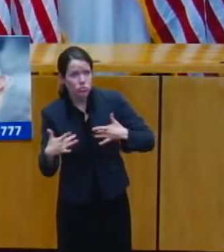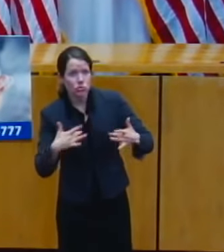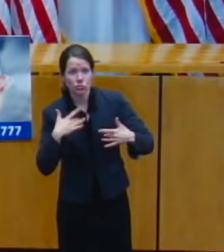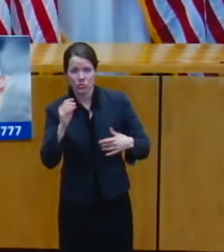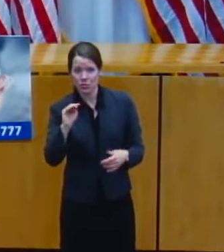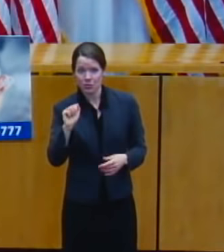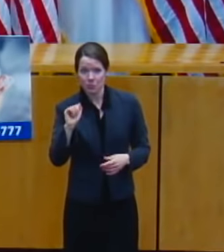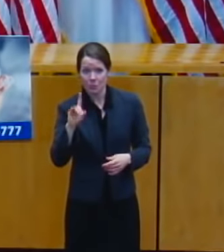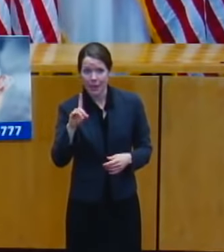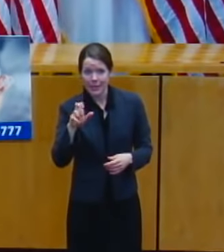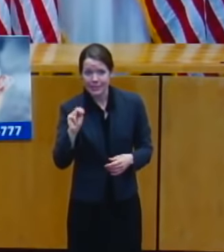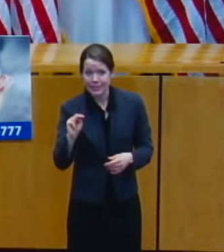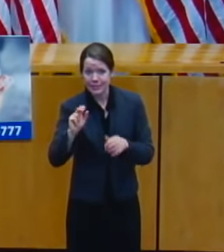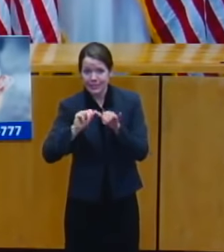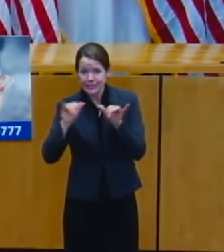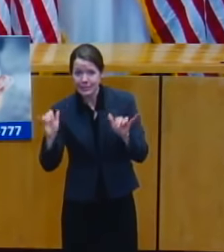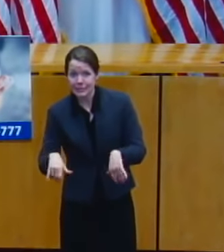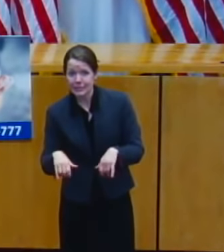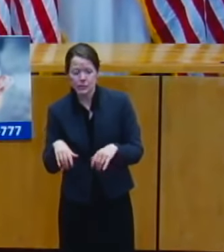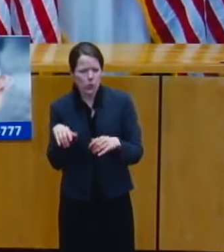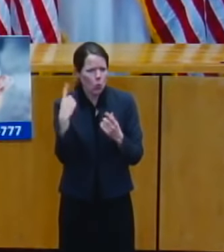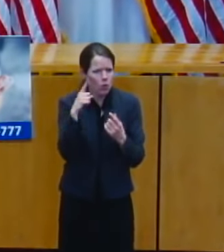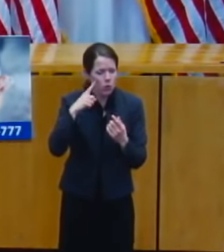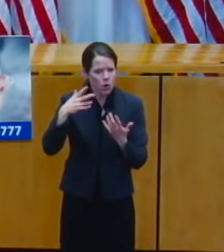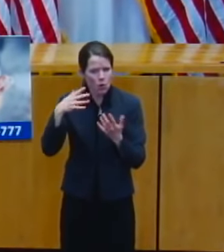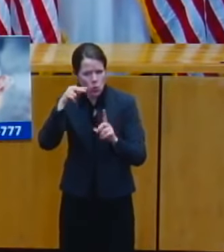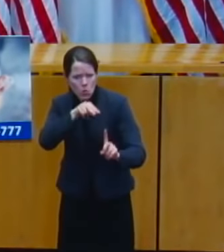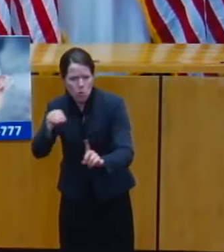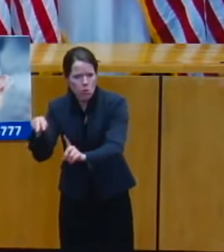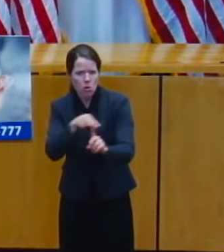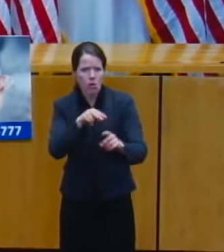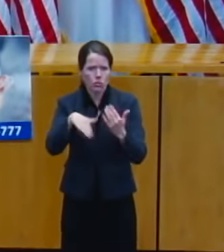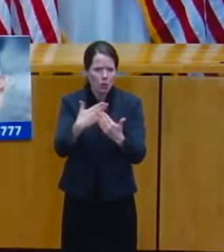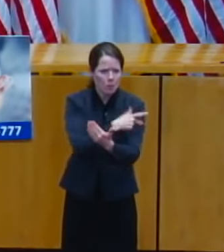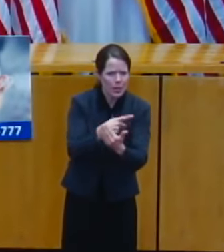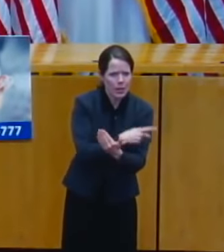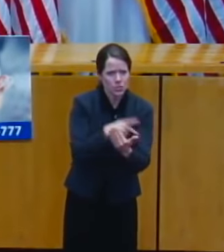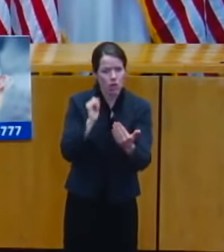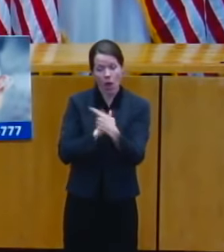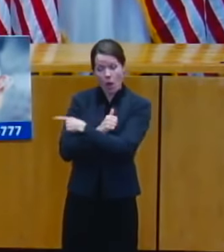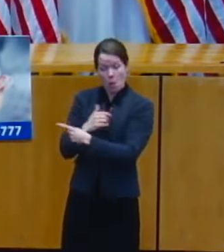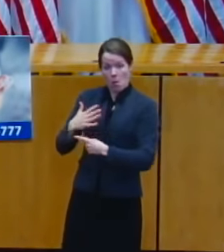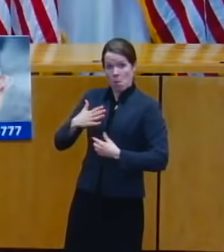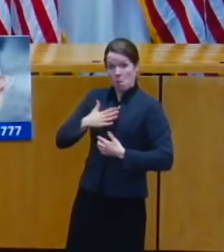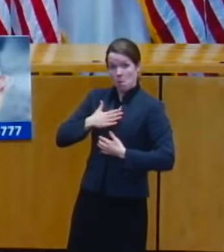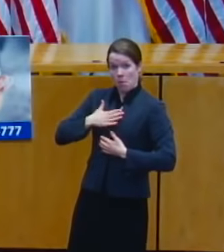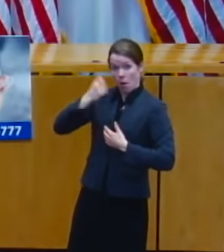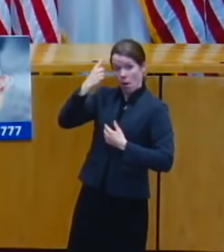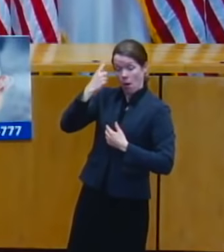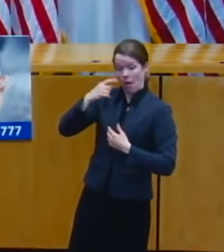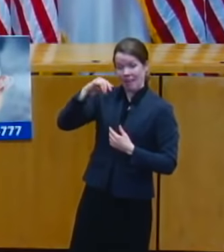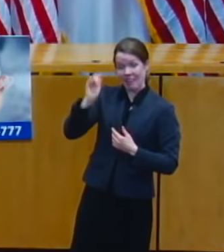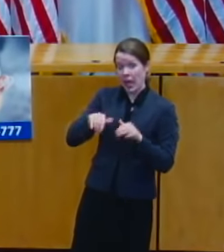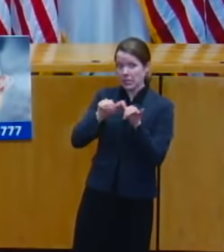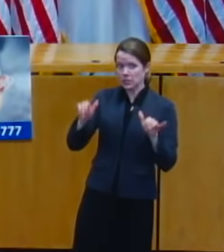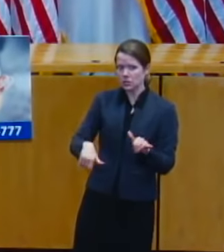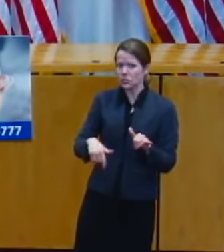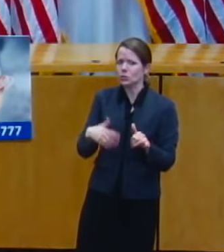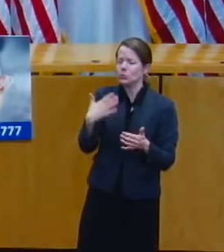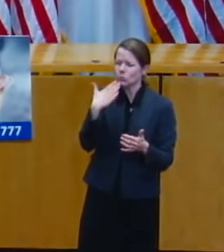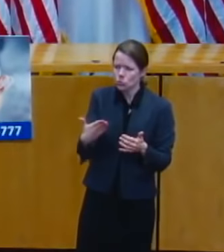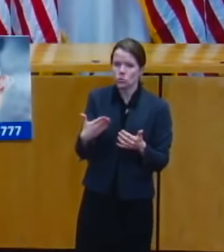a system of truth for all of our surveillance data. Can I say one other thing about the Maven system, which I think is